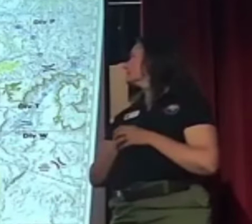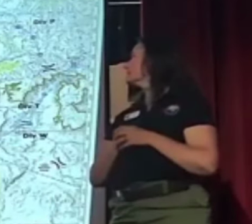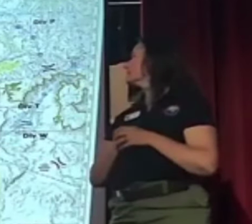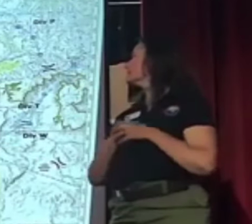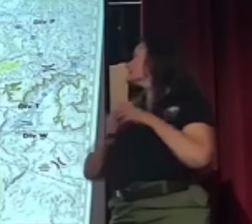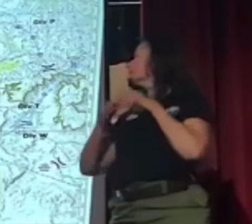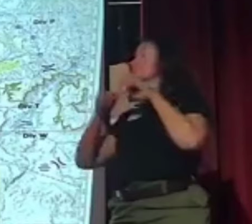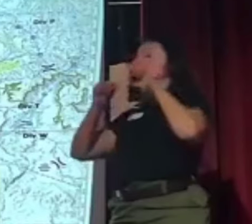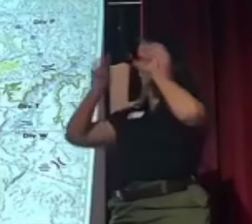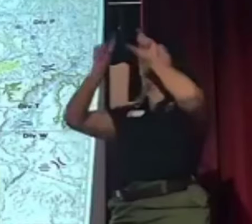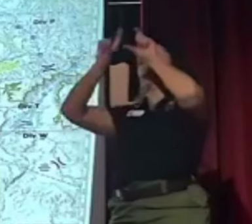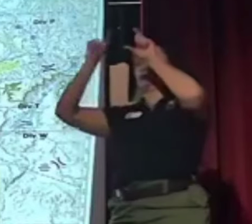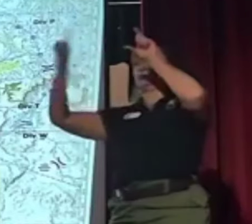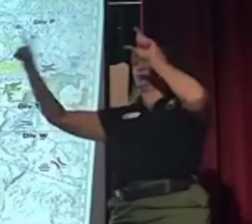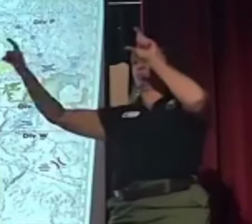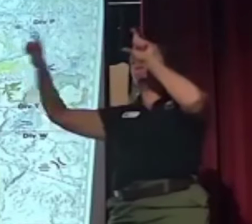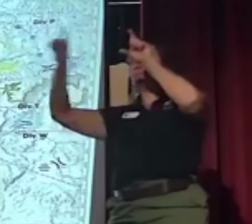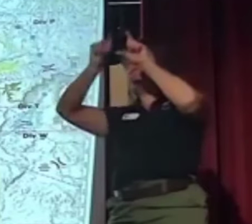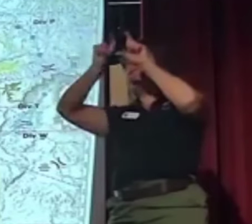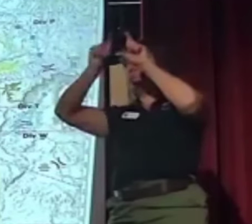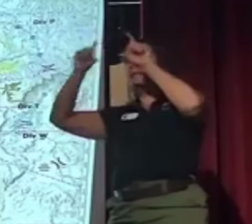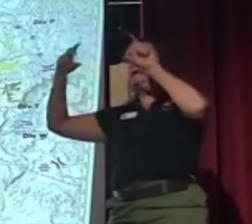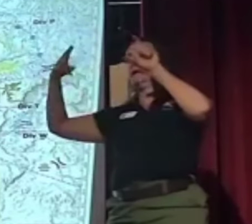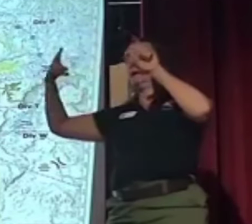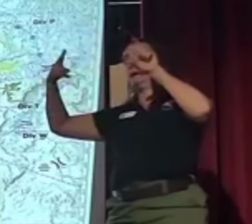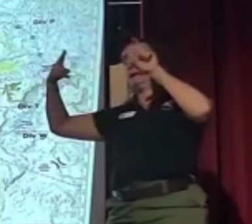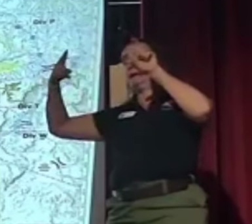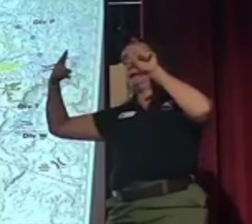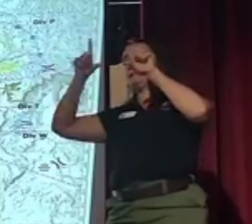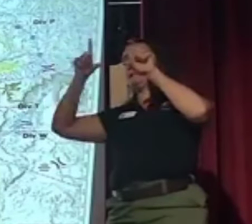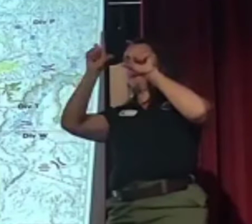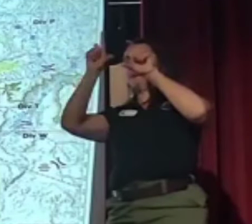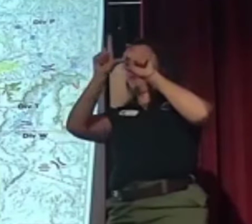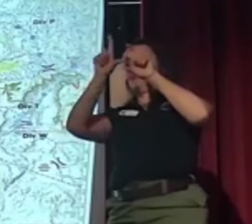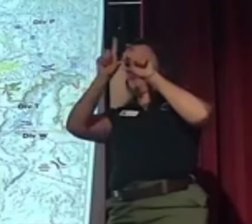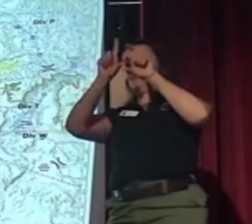moving into Division Hotel and Division Lima, we'll combine those divisions.